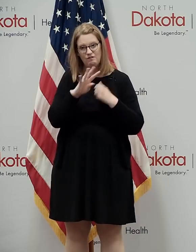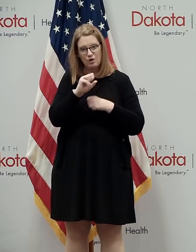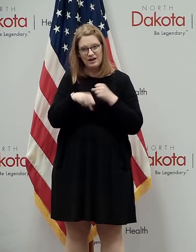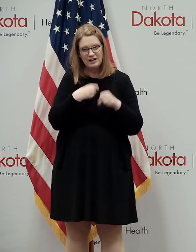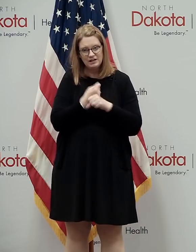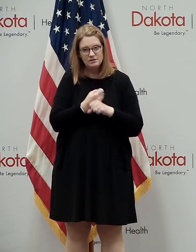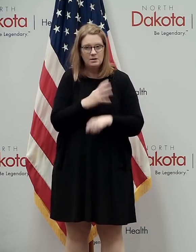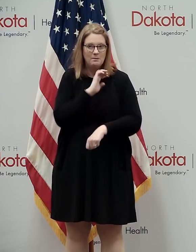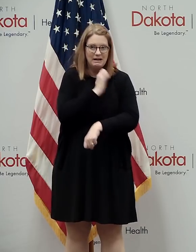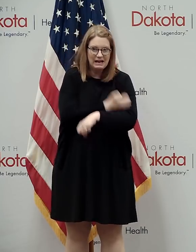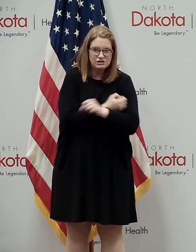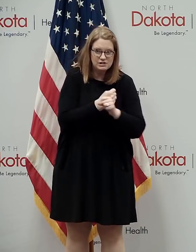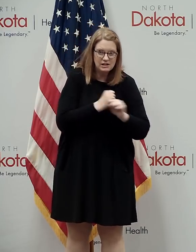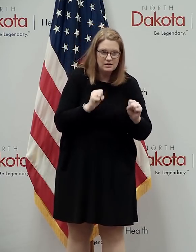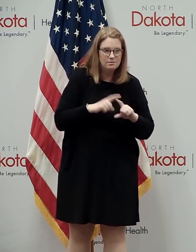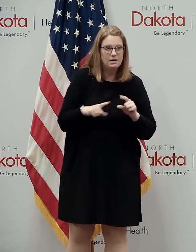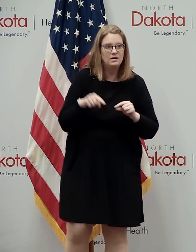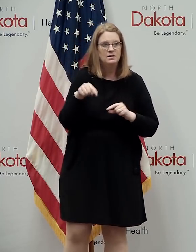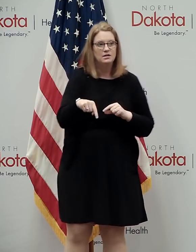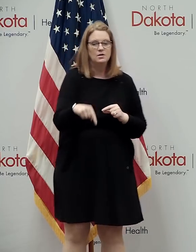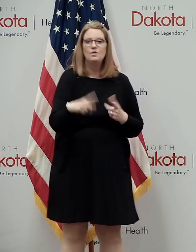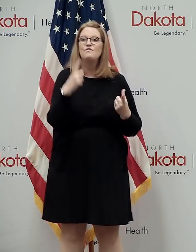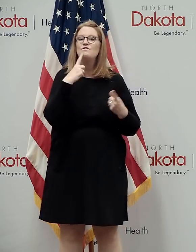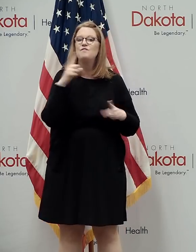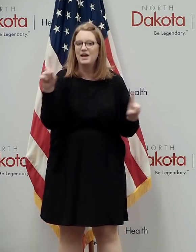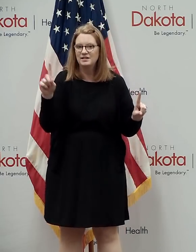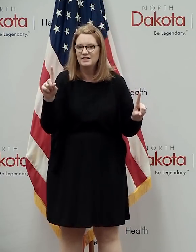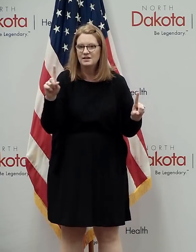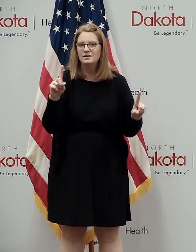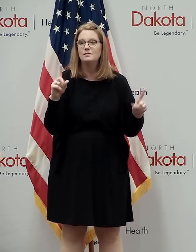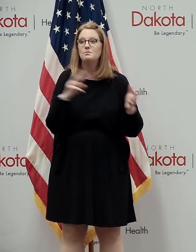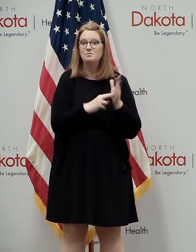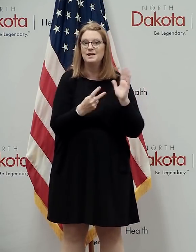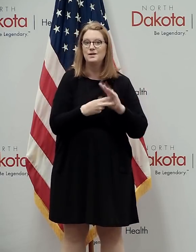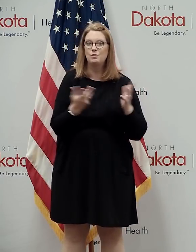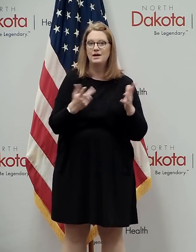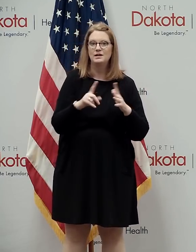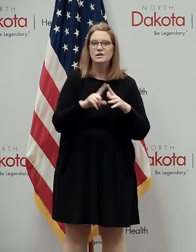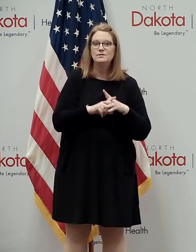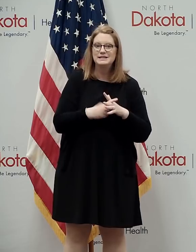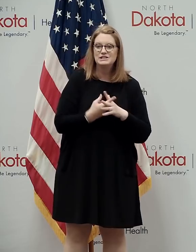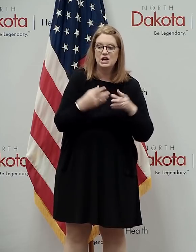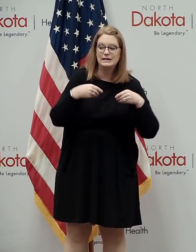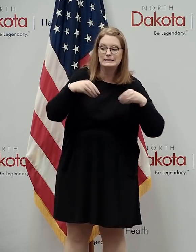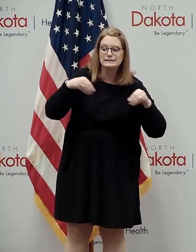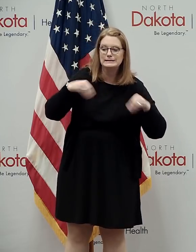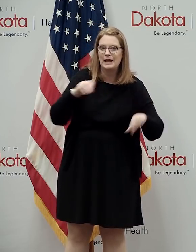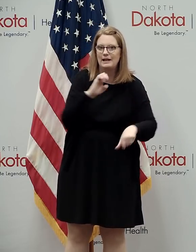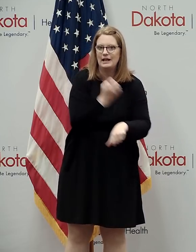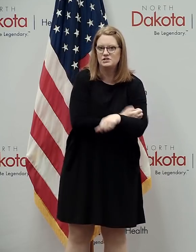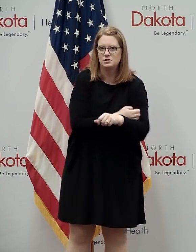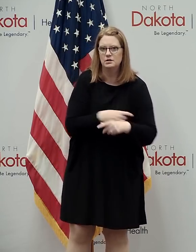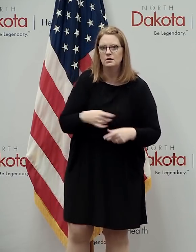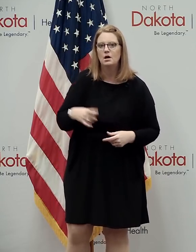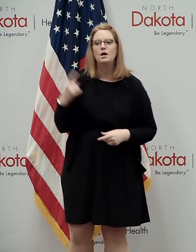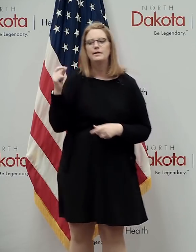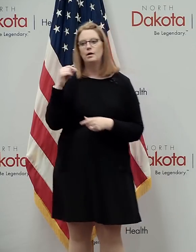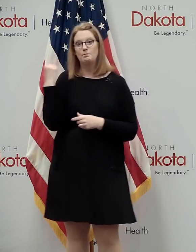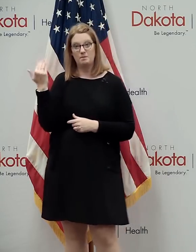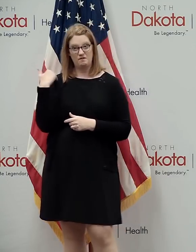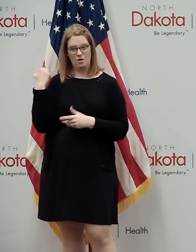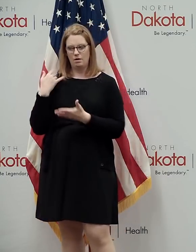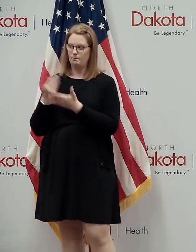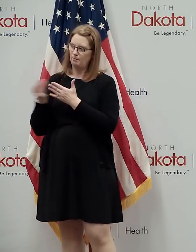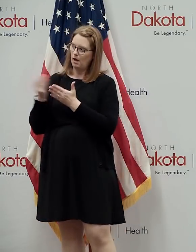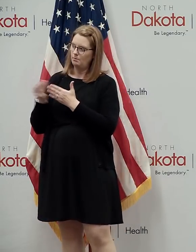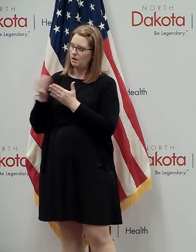energy security, but we had energy dominance. We could finally start selling energy to our friends and allies versus buying it from enemies. We could finally think